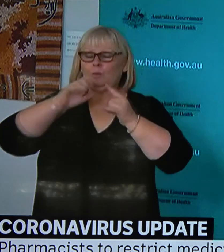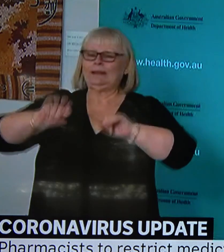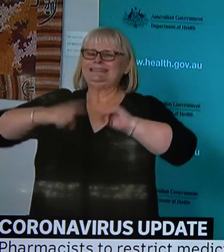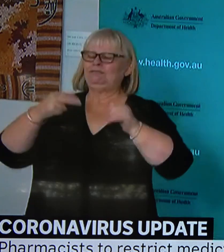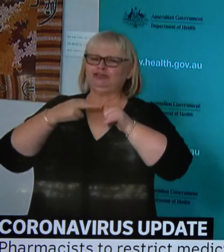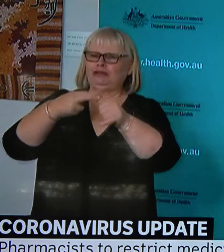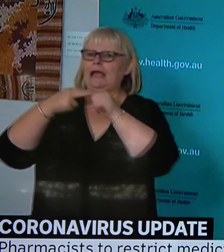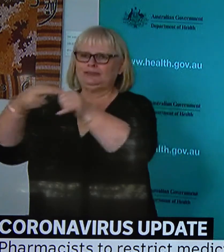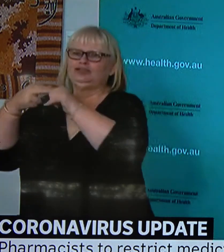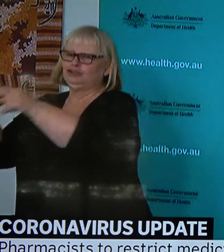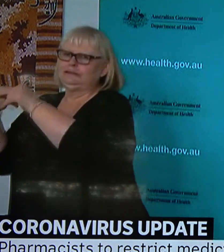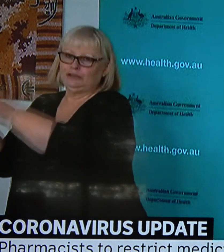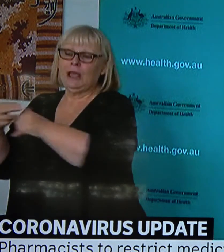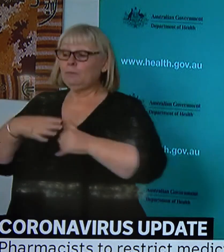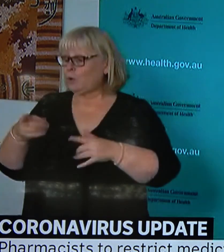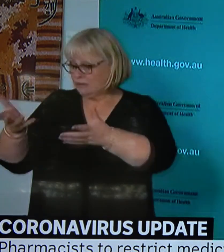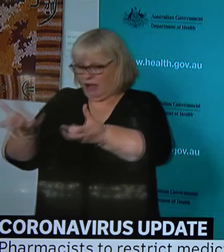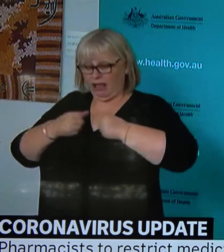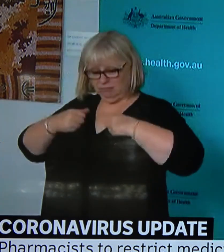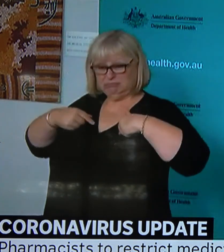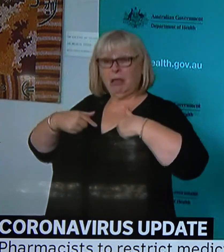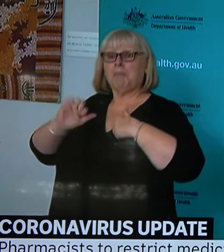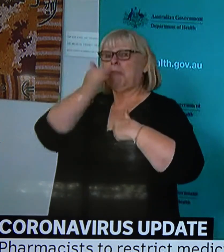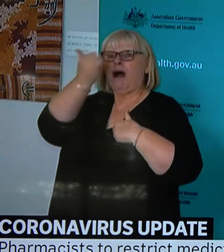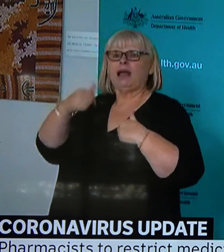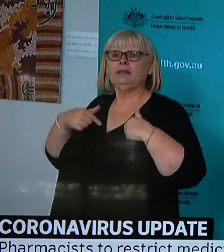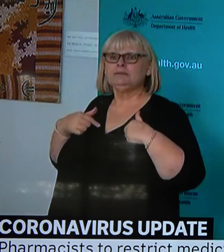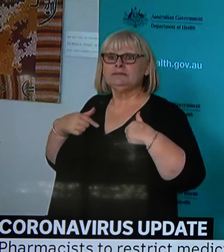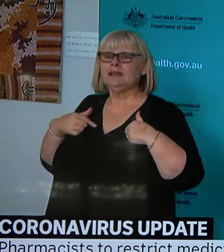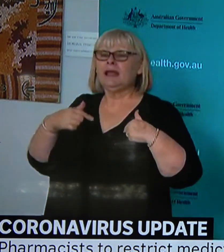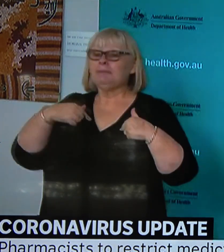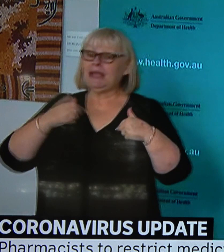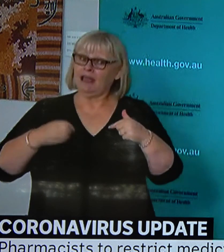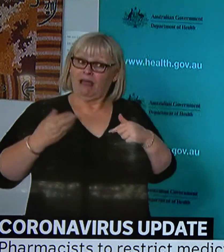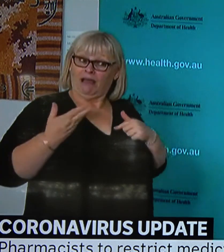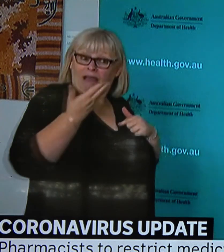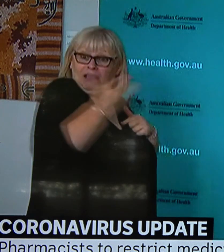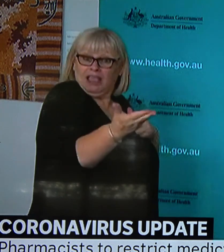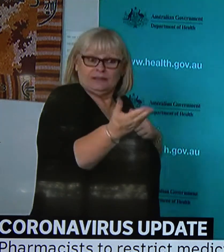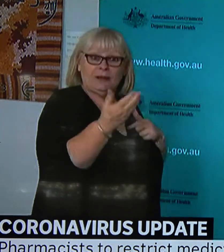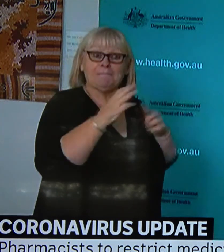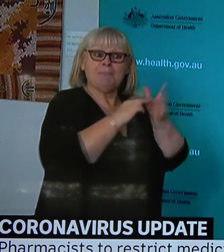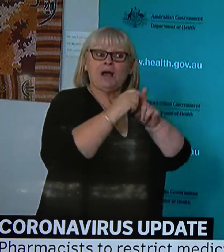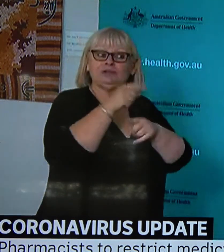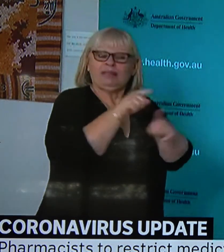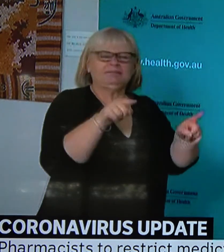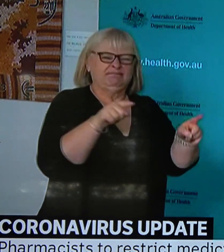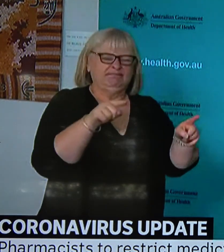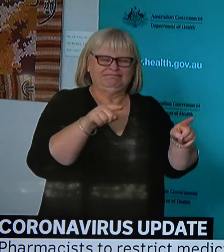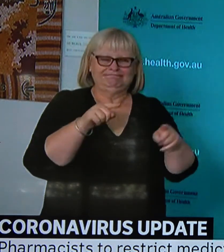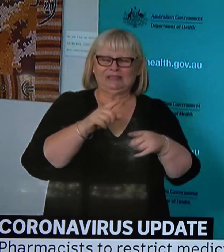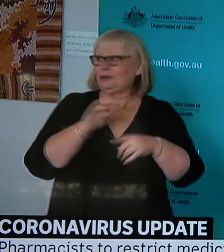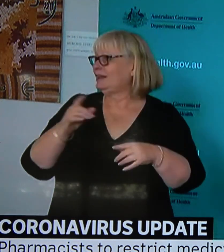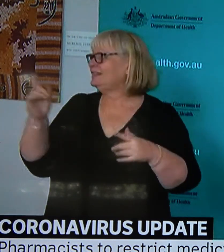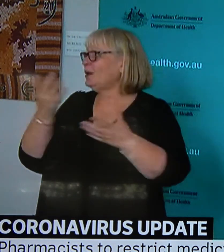different reaction to it, and so because someone has a mild case, it doesn't necessarily mean that they'll be passing on a mild case. It's the virus itself.